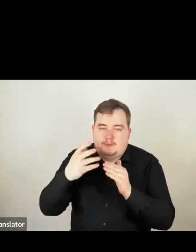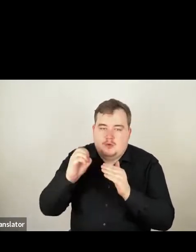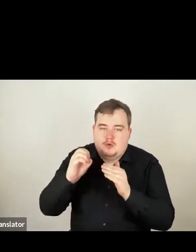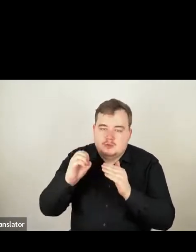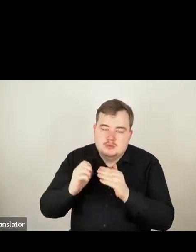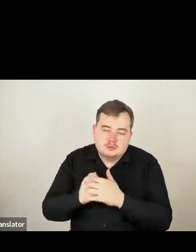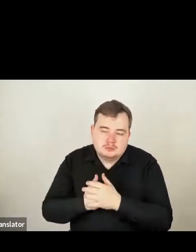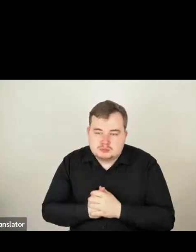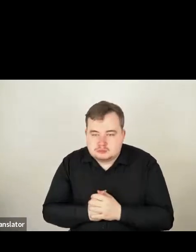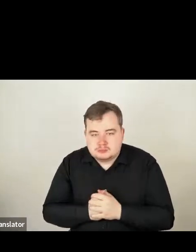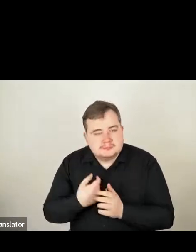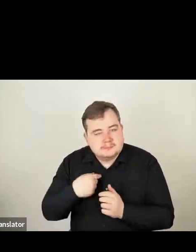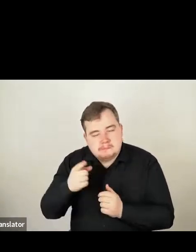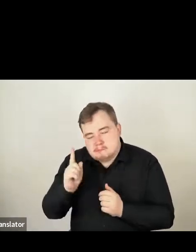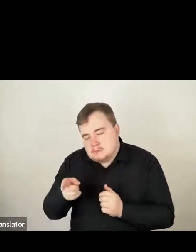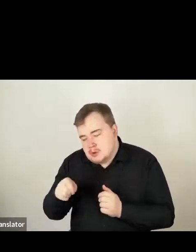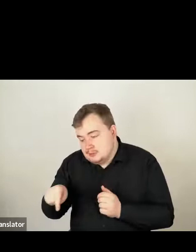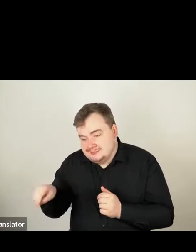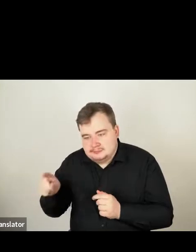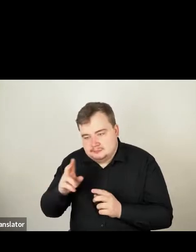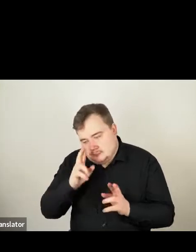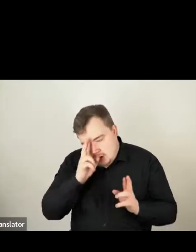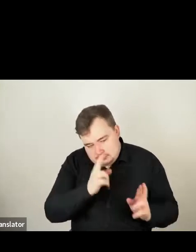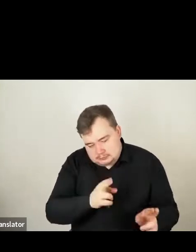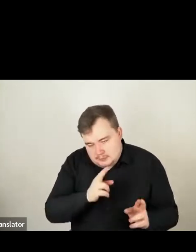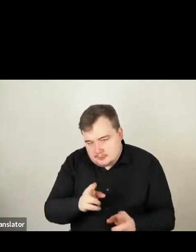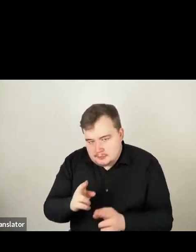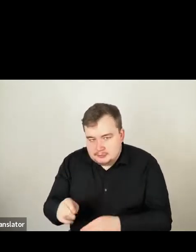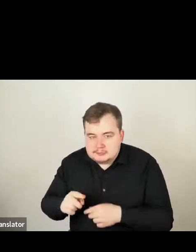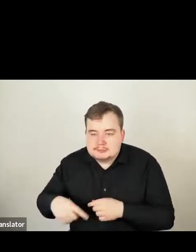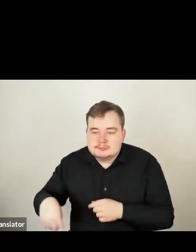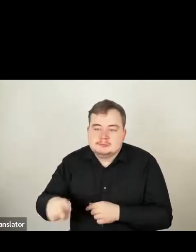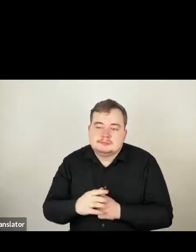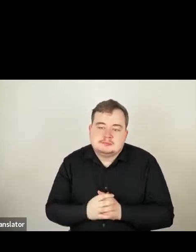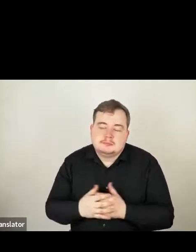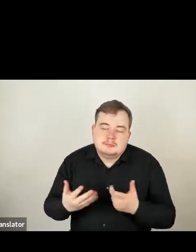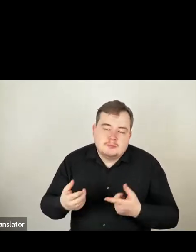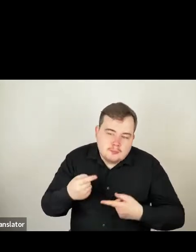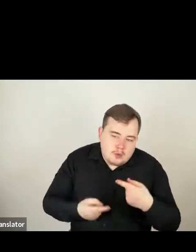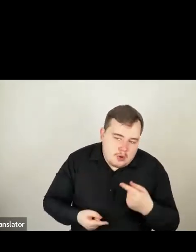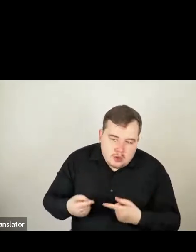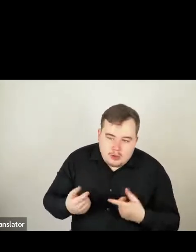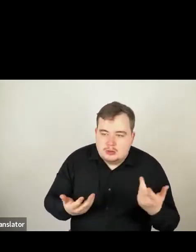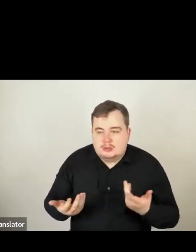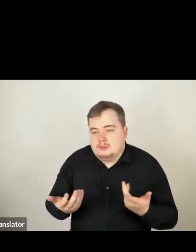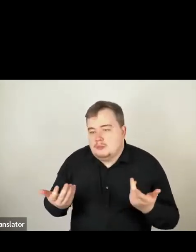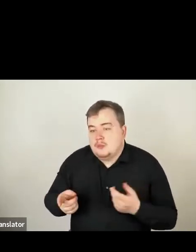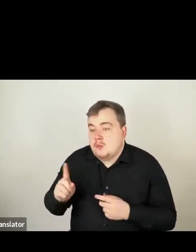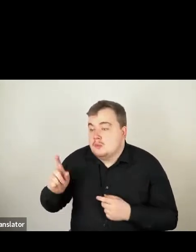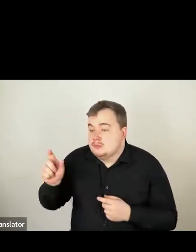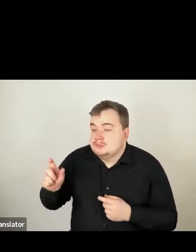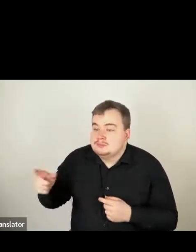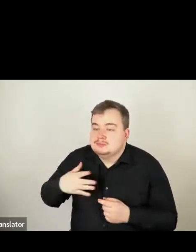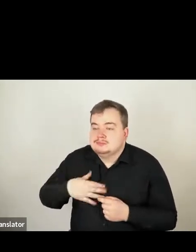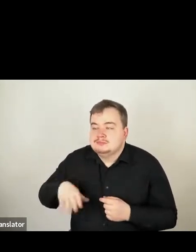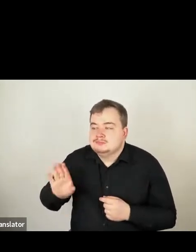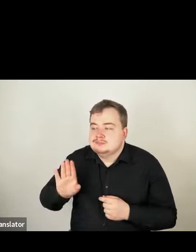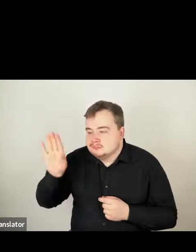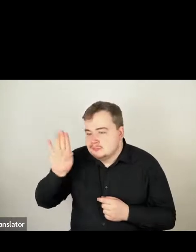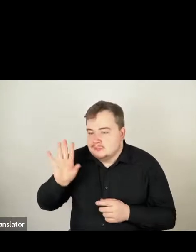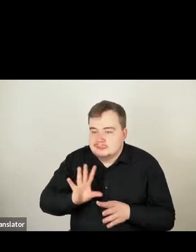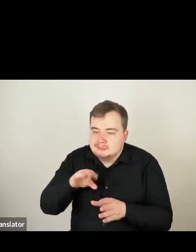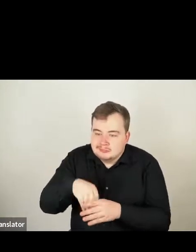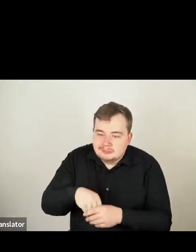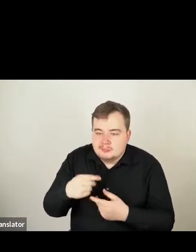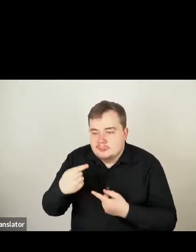this provision when they do the list for the political candidates. Then we have continued to